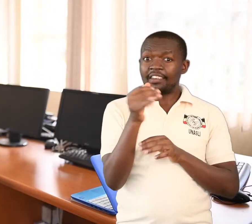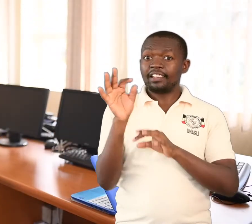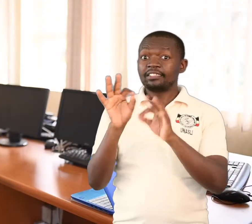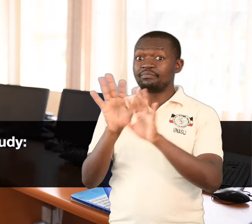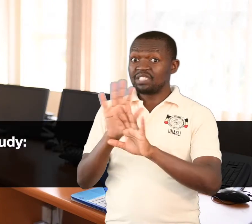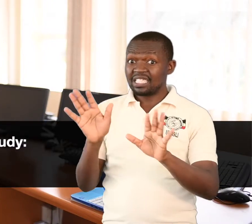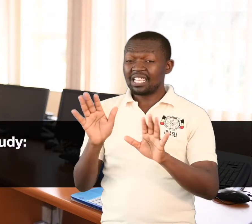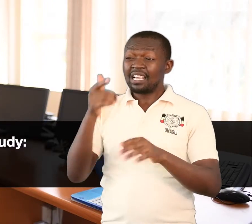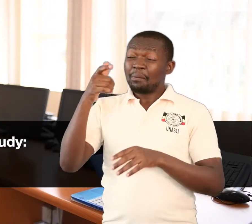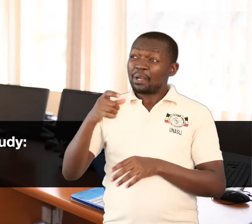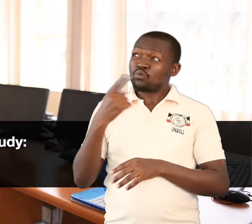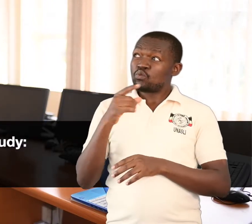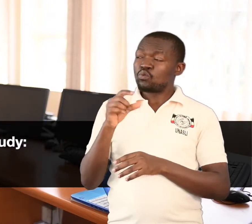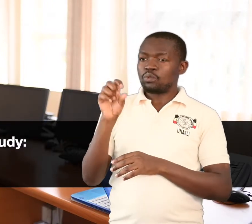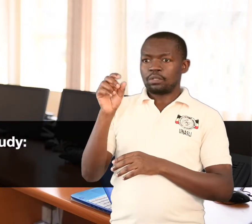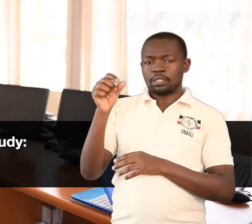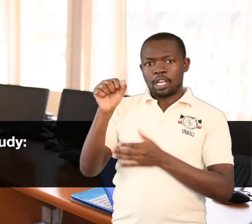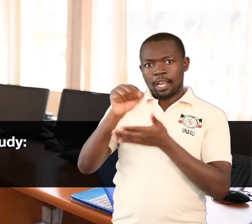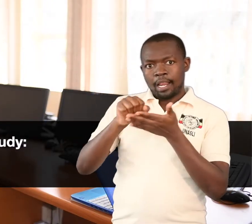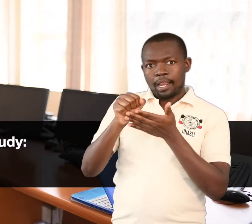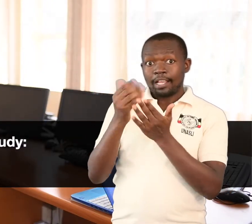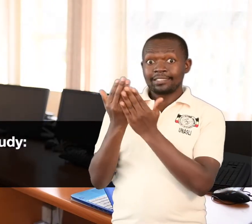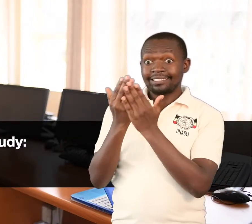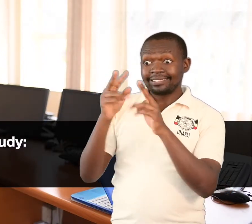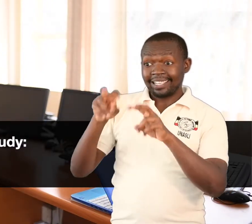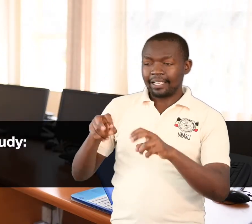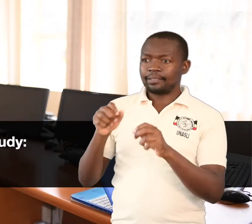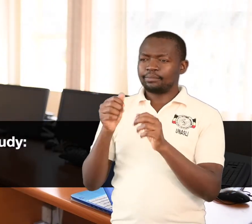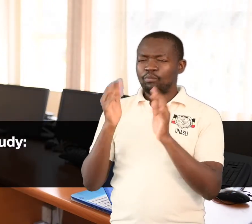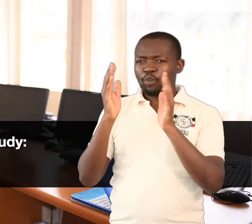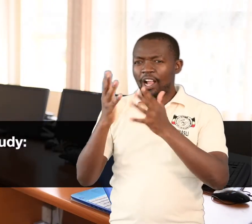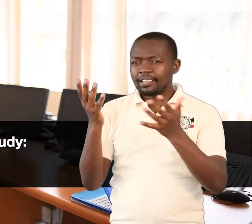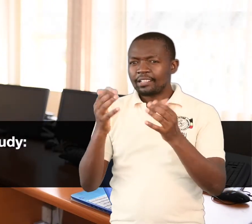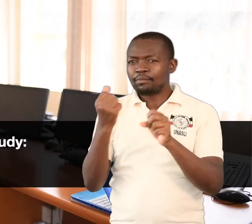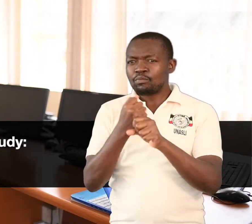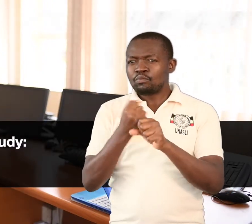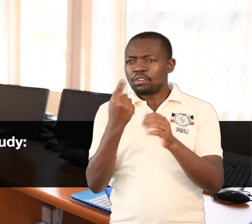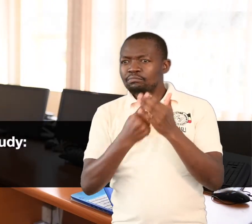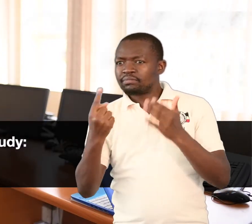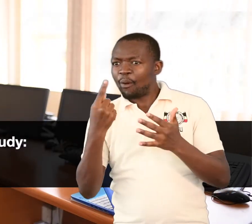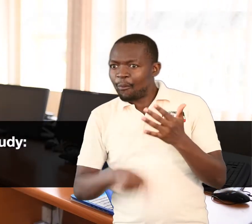who undergoes nature study becomes a painter,